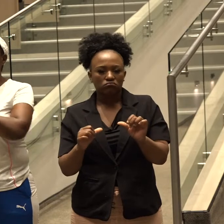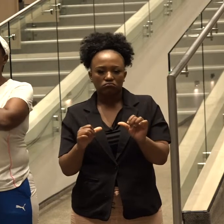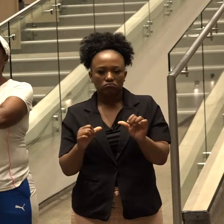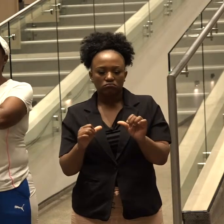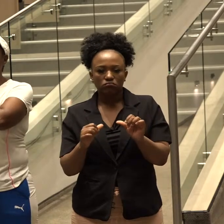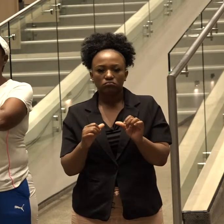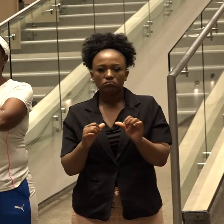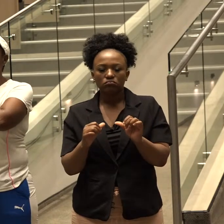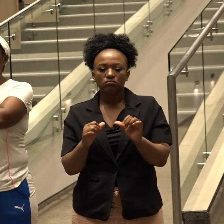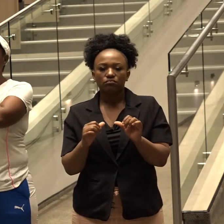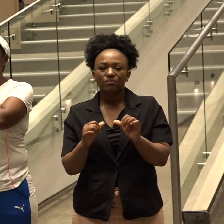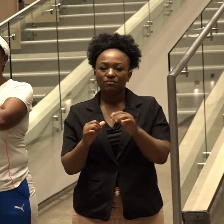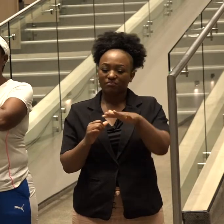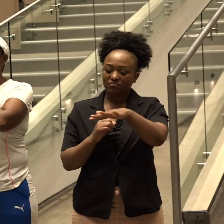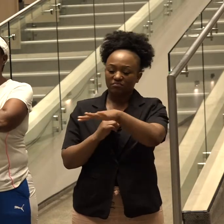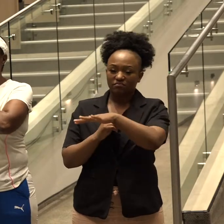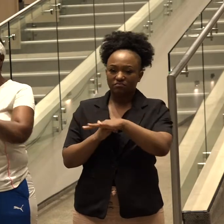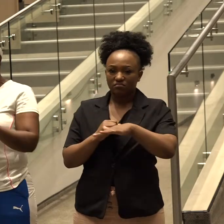is conductor